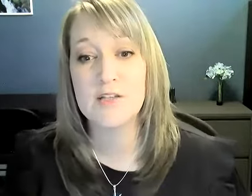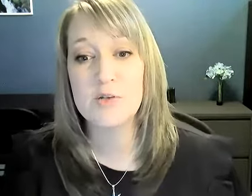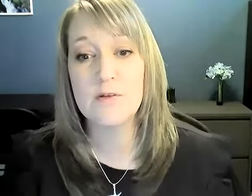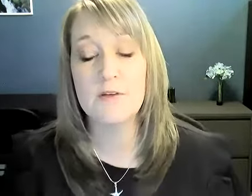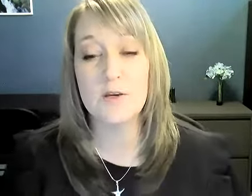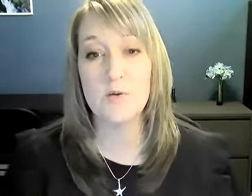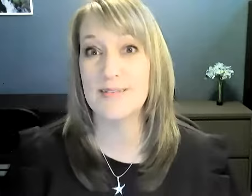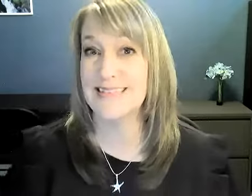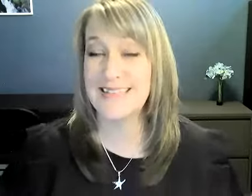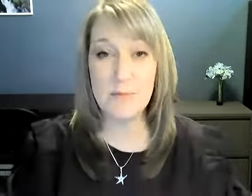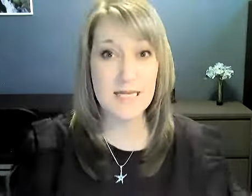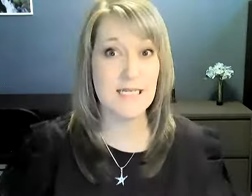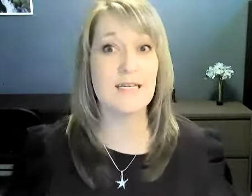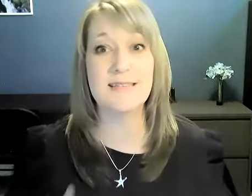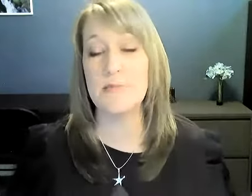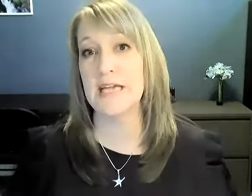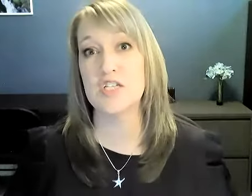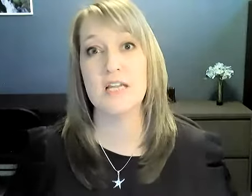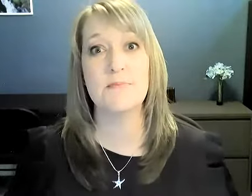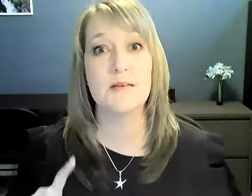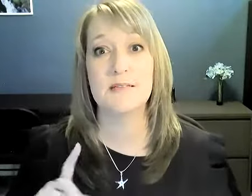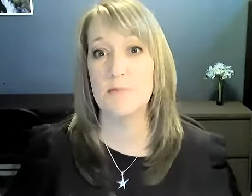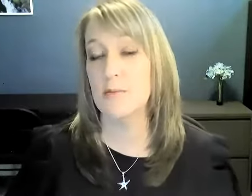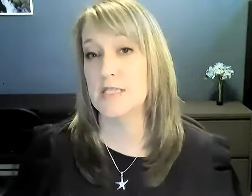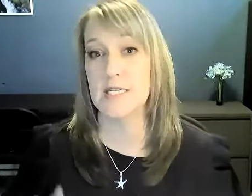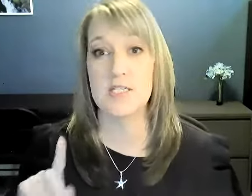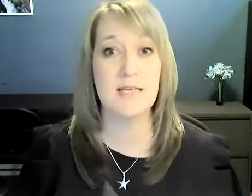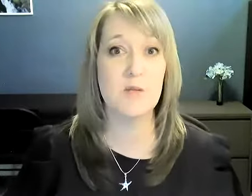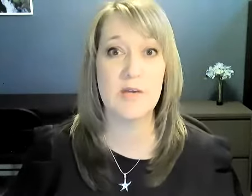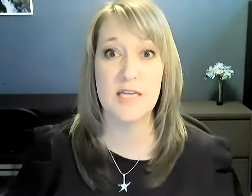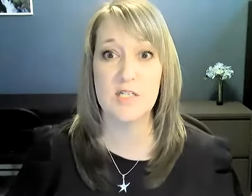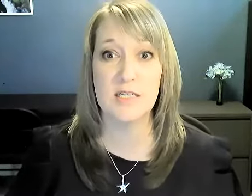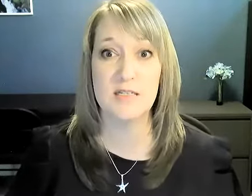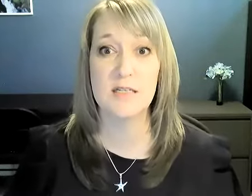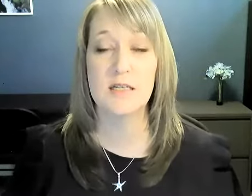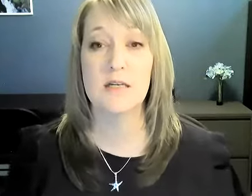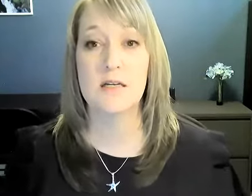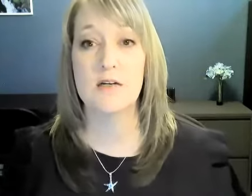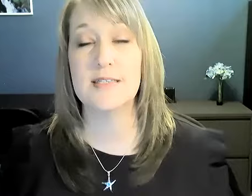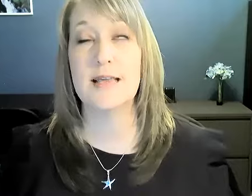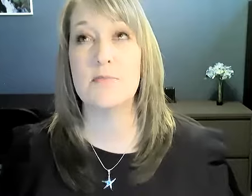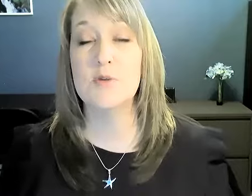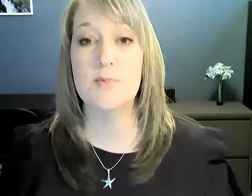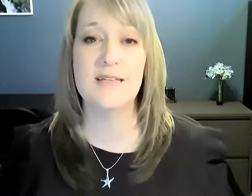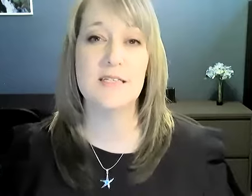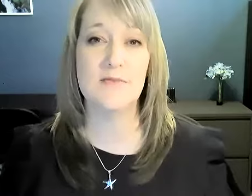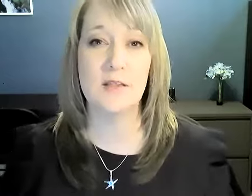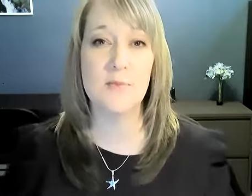Two of you, same idea, same hand shape, same palm orientation, same location, or same movement, different, a little bit